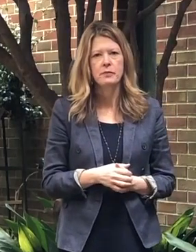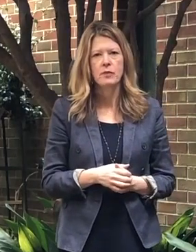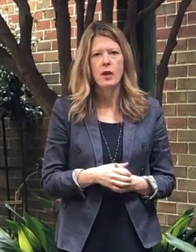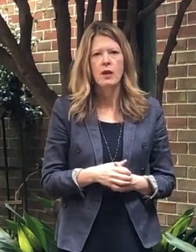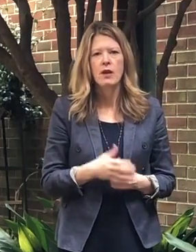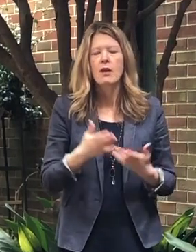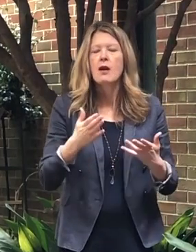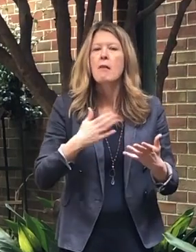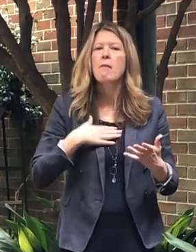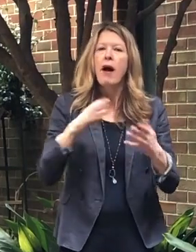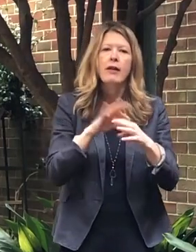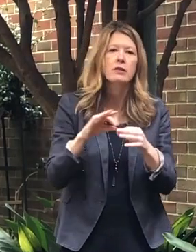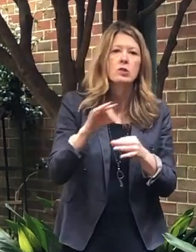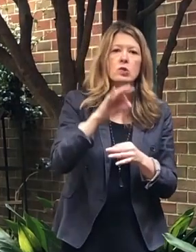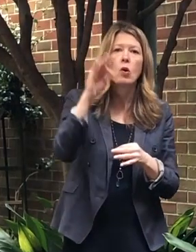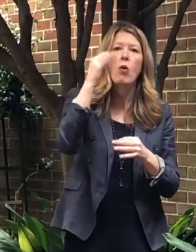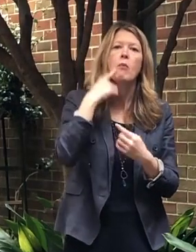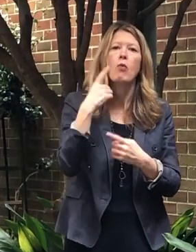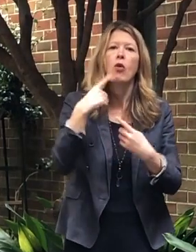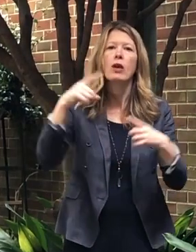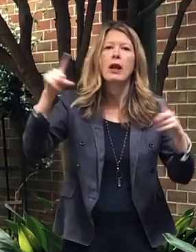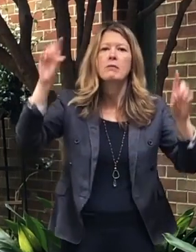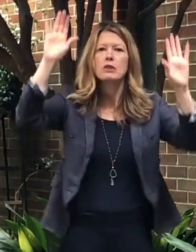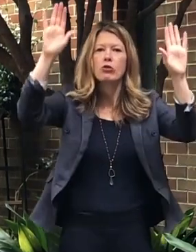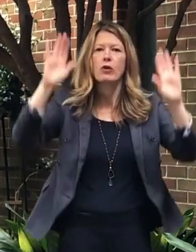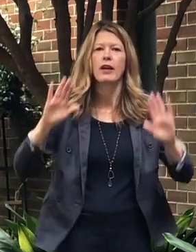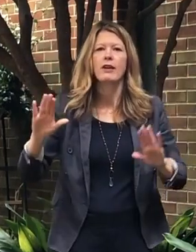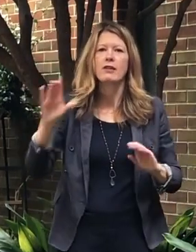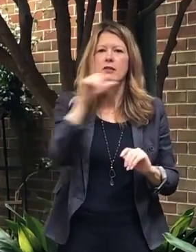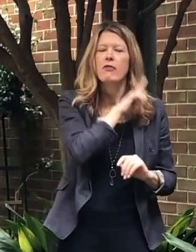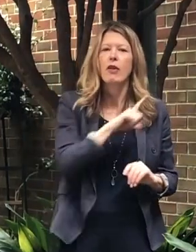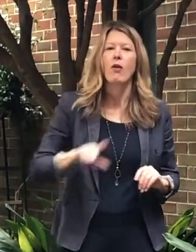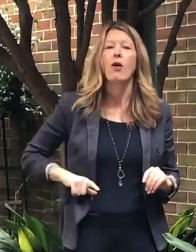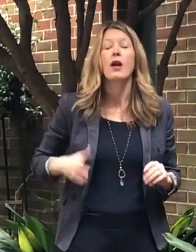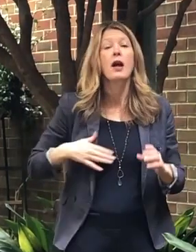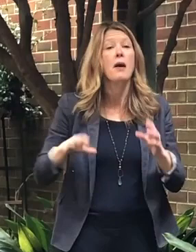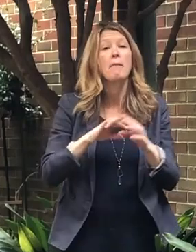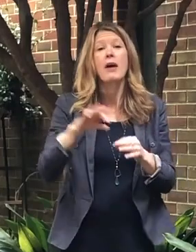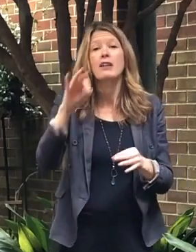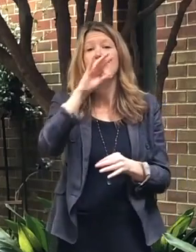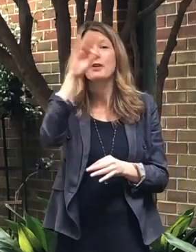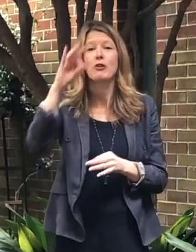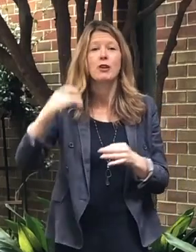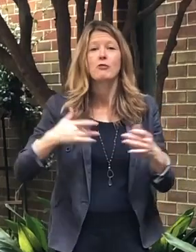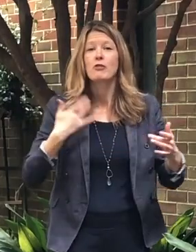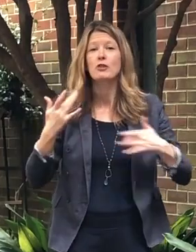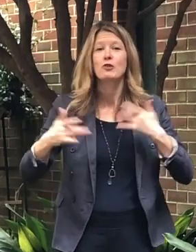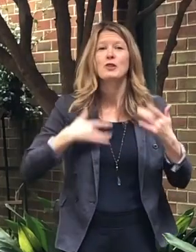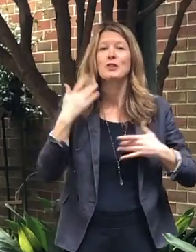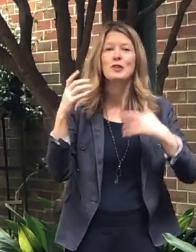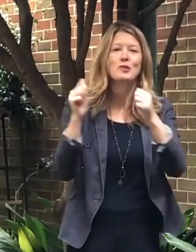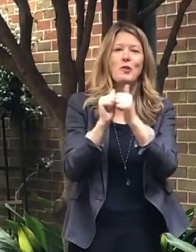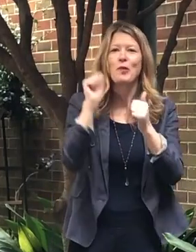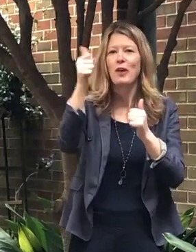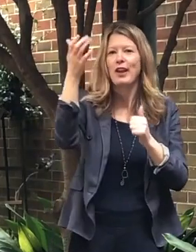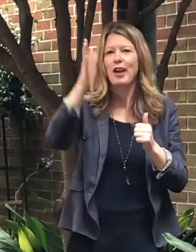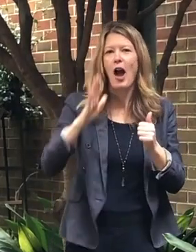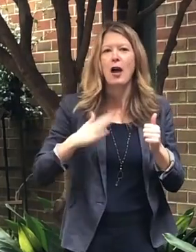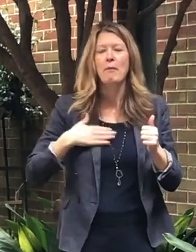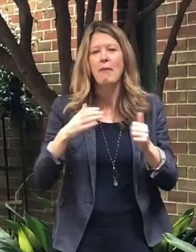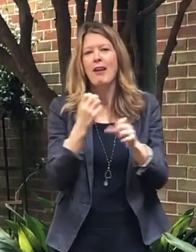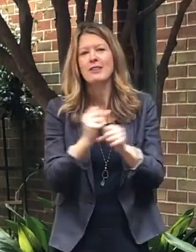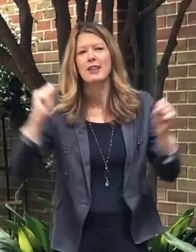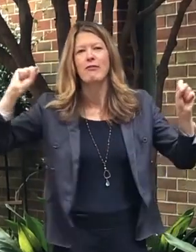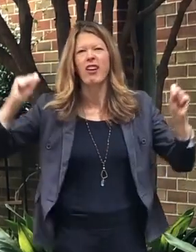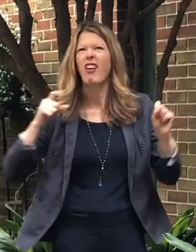My soul proclaims the greatness of the Lord. My spirit rejoices in God my Savior, for he